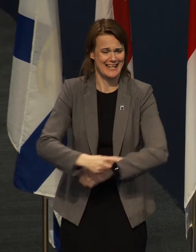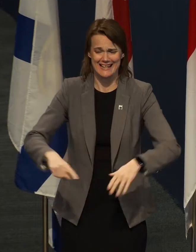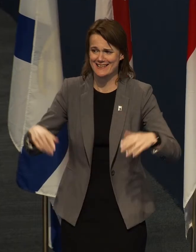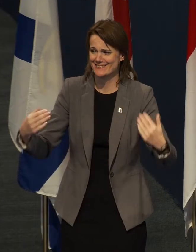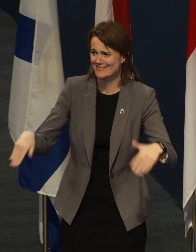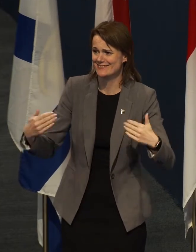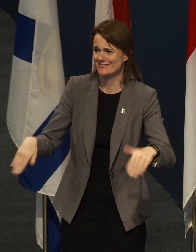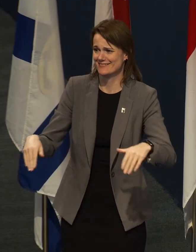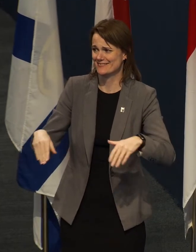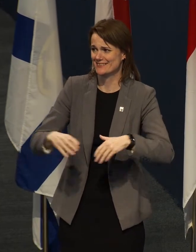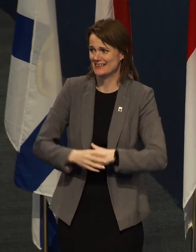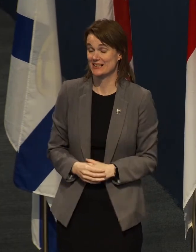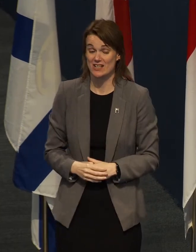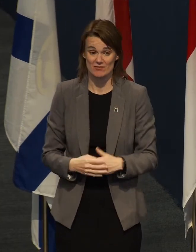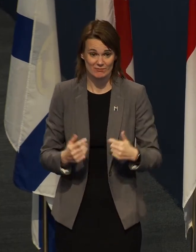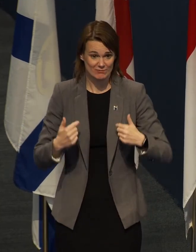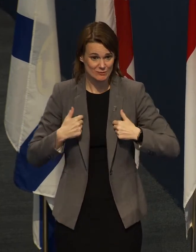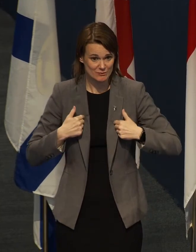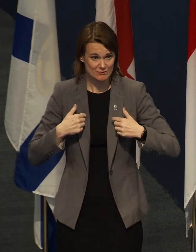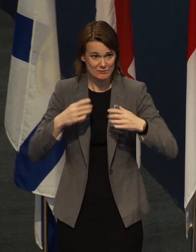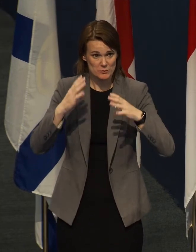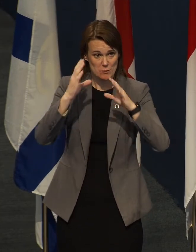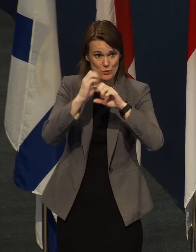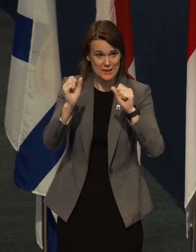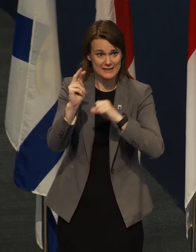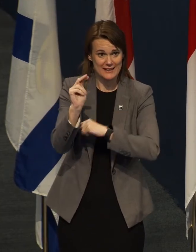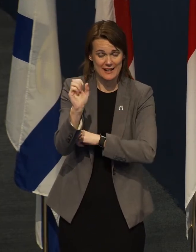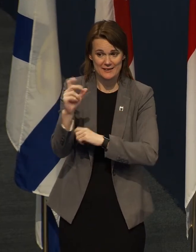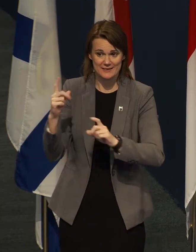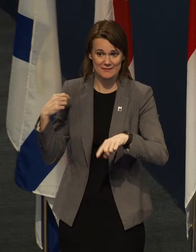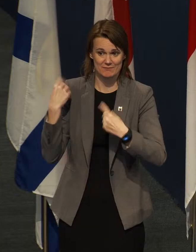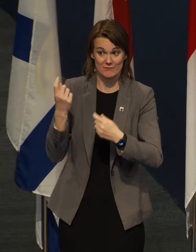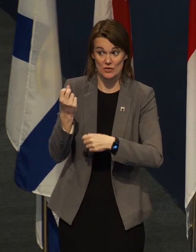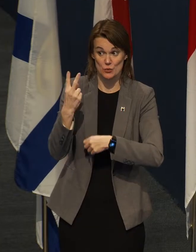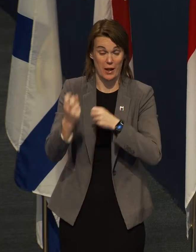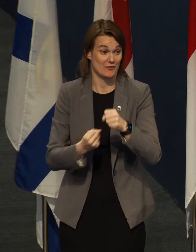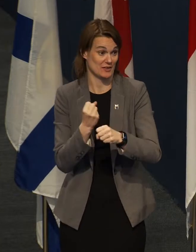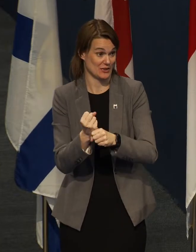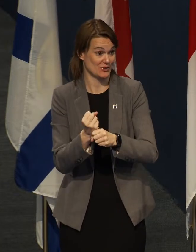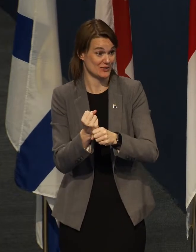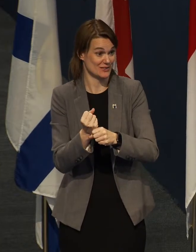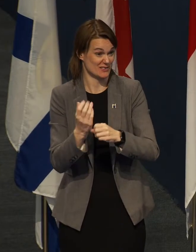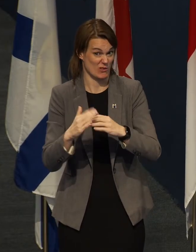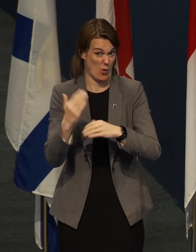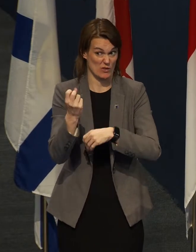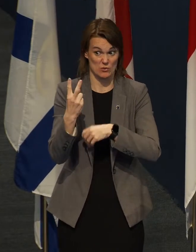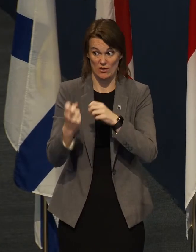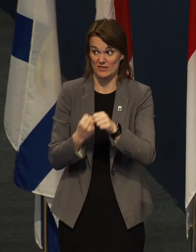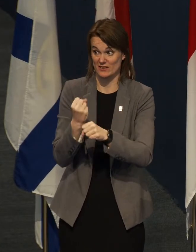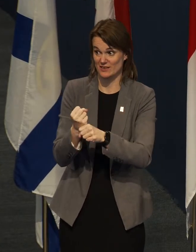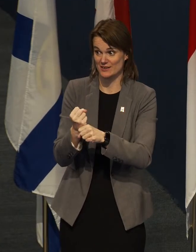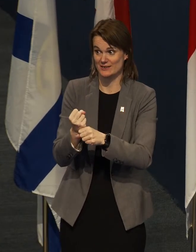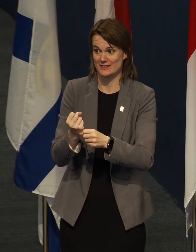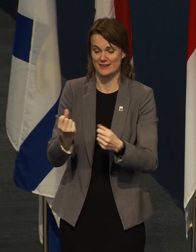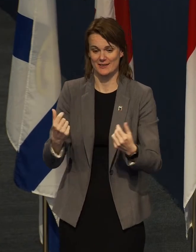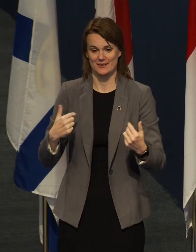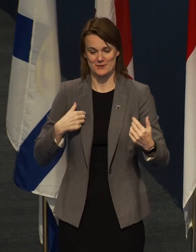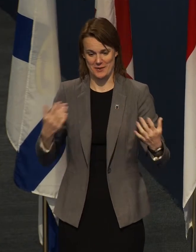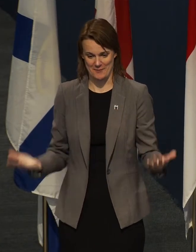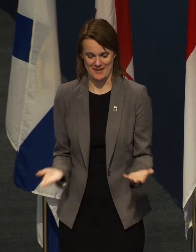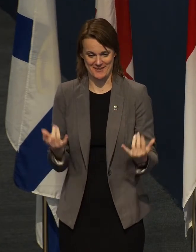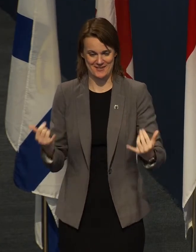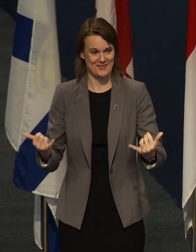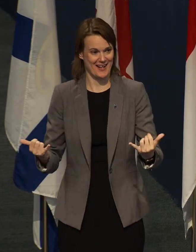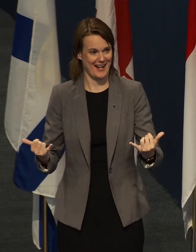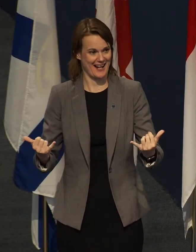know, I've had the pleasure of being president of NSCC for over 12 years, and to get to stand on this stage, to